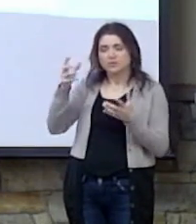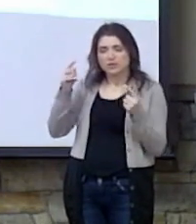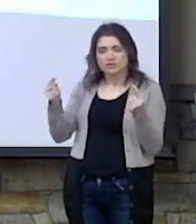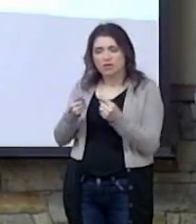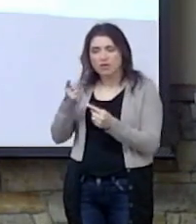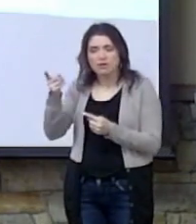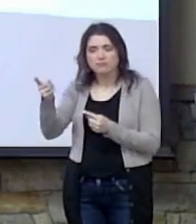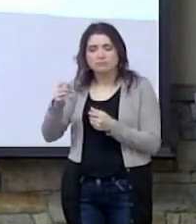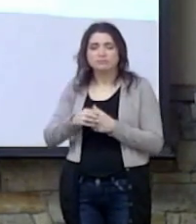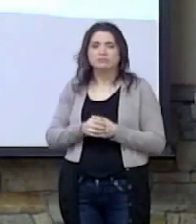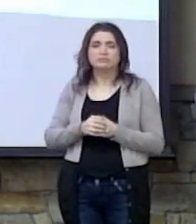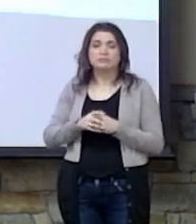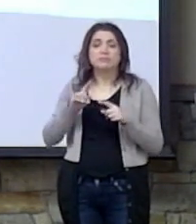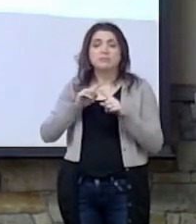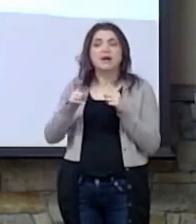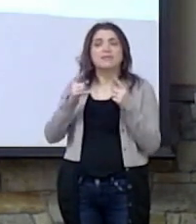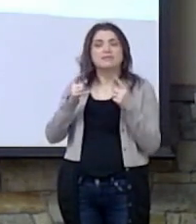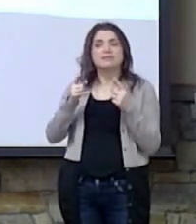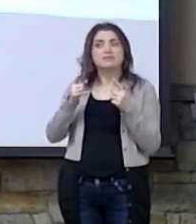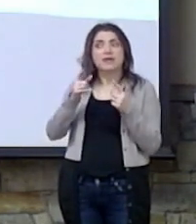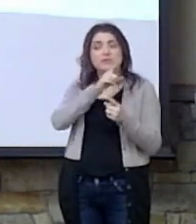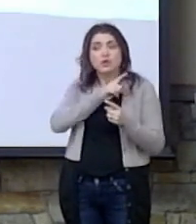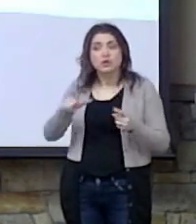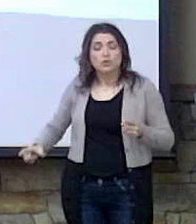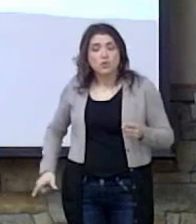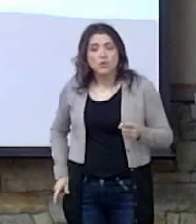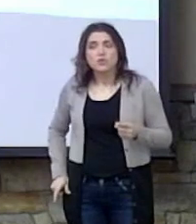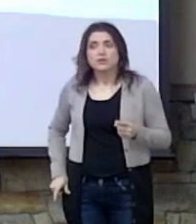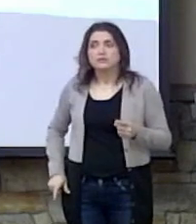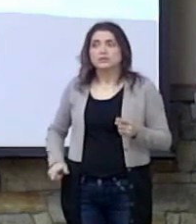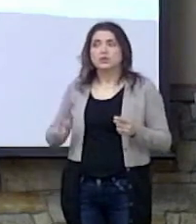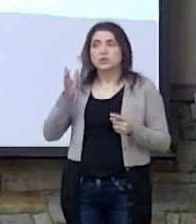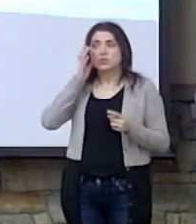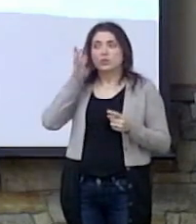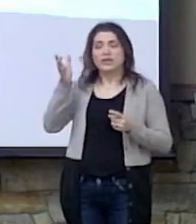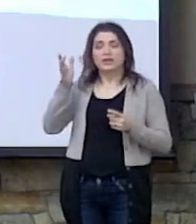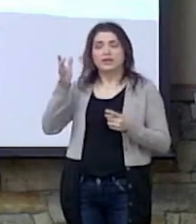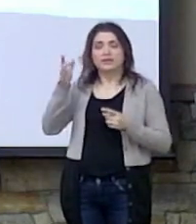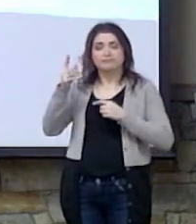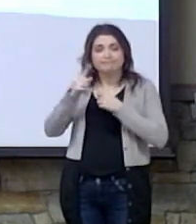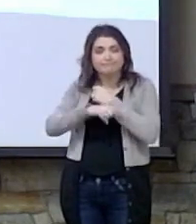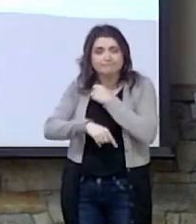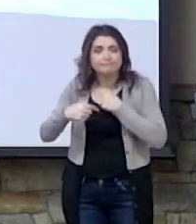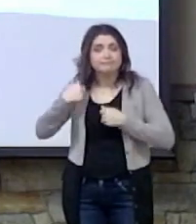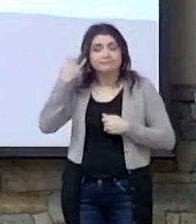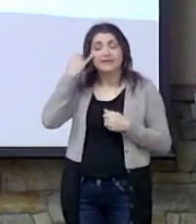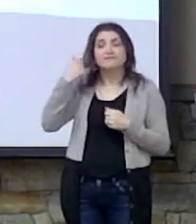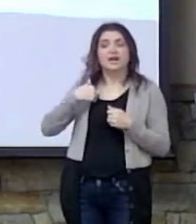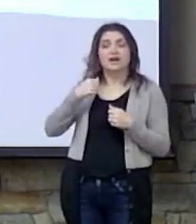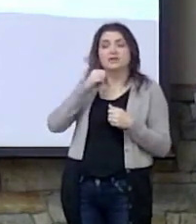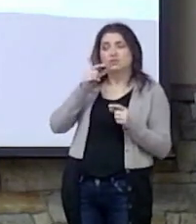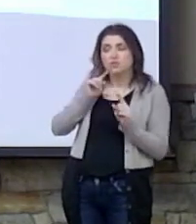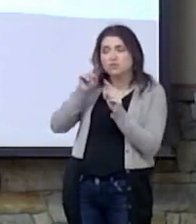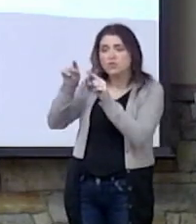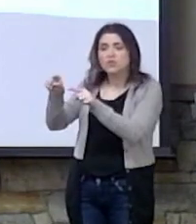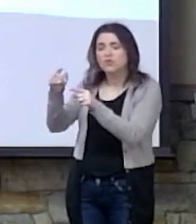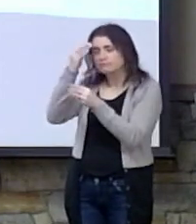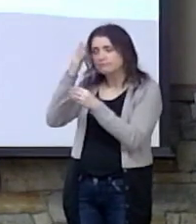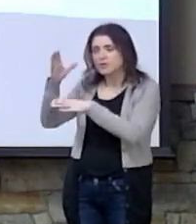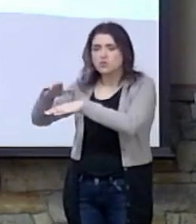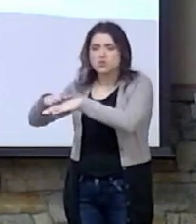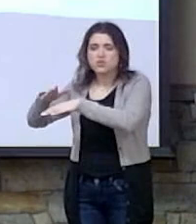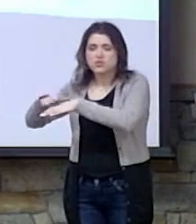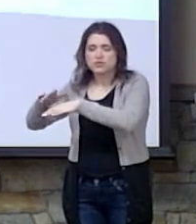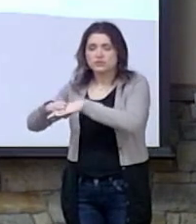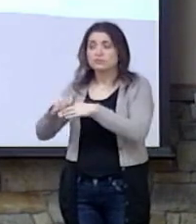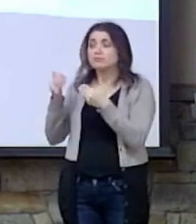to Jonathan, and more also, if I do not disclose it to you, and send you away that you may go in safety. May the